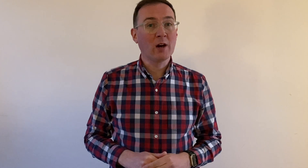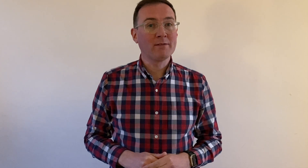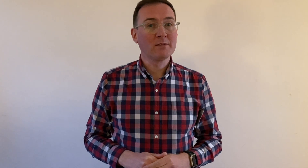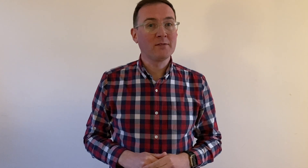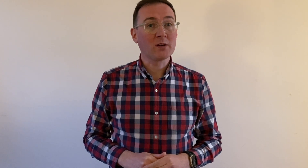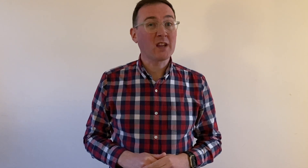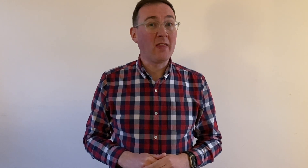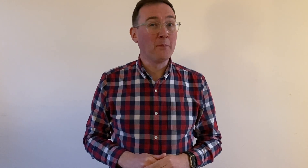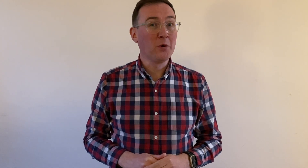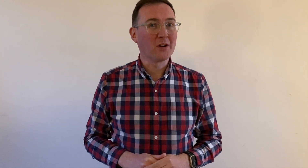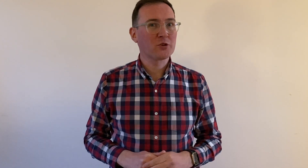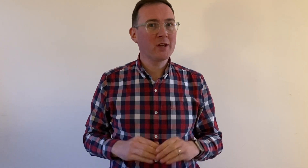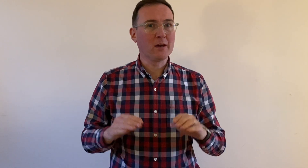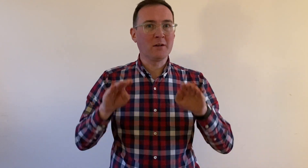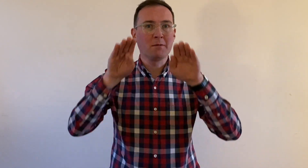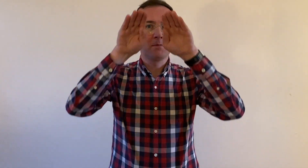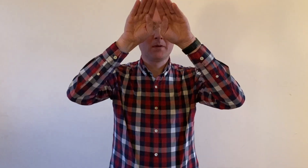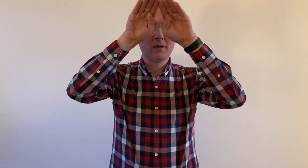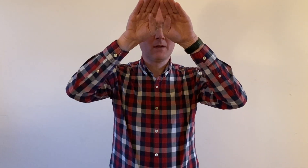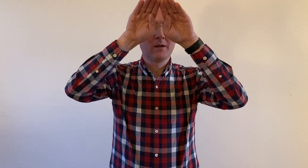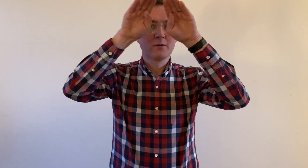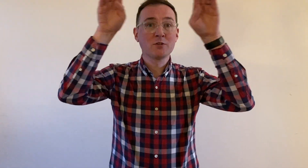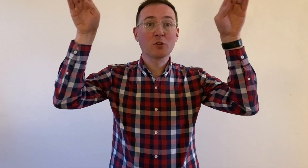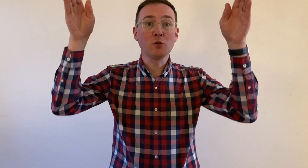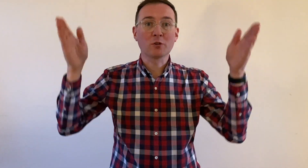oven first and then put a tray in. To cook.